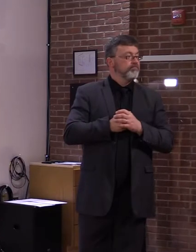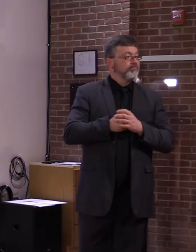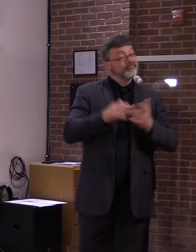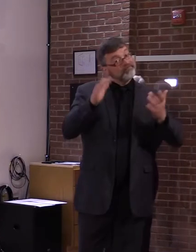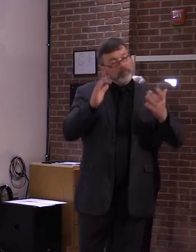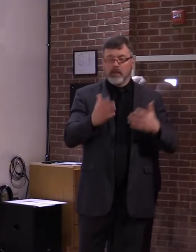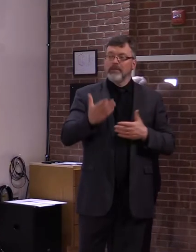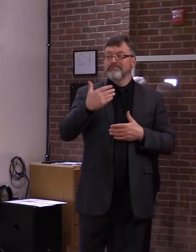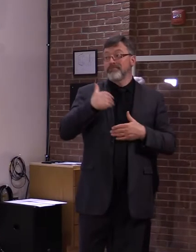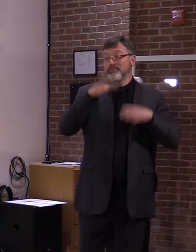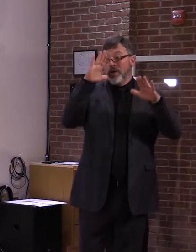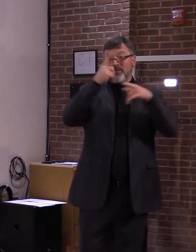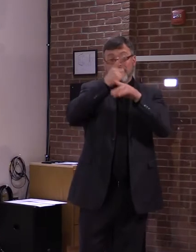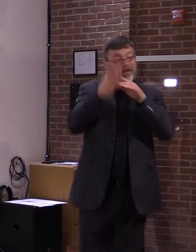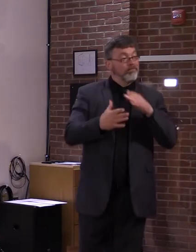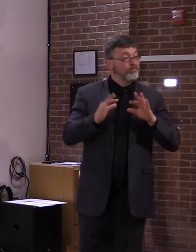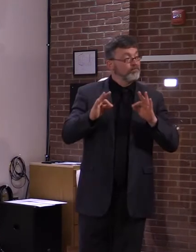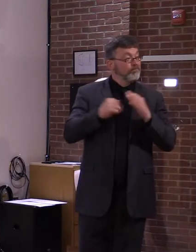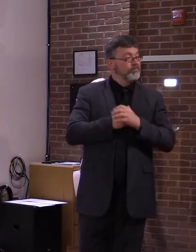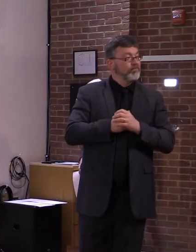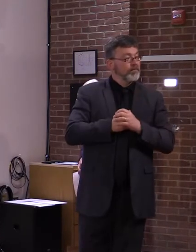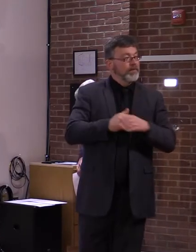Greg, the Bennington Banner and the Brattleboro Reformer.